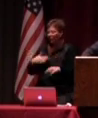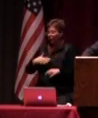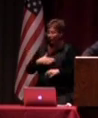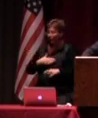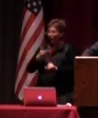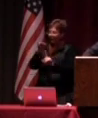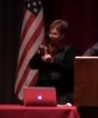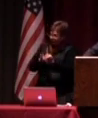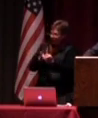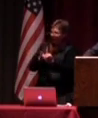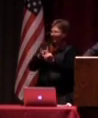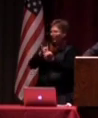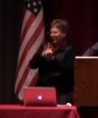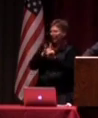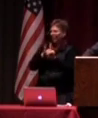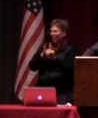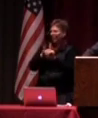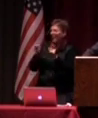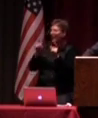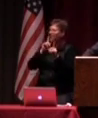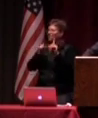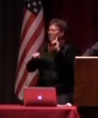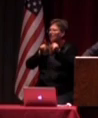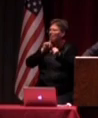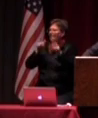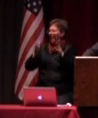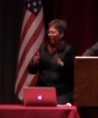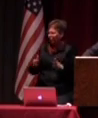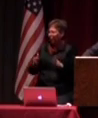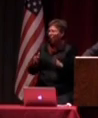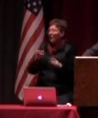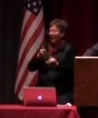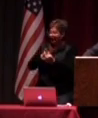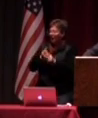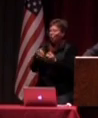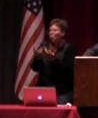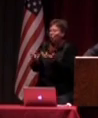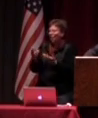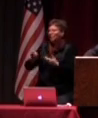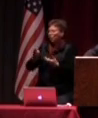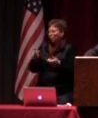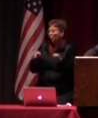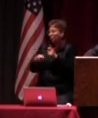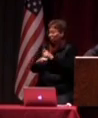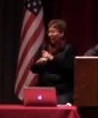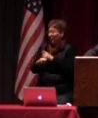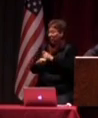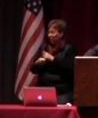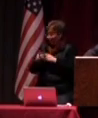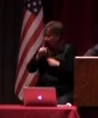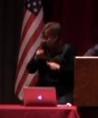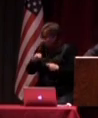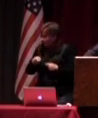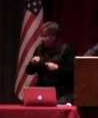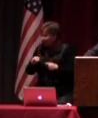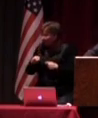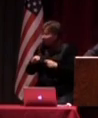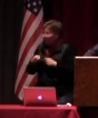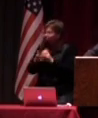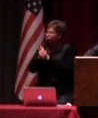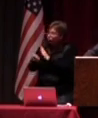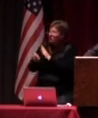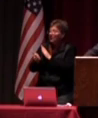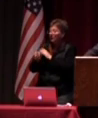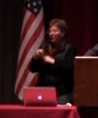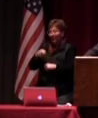as a great man and as a source of historical change. Was he such an extraordinary and gifted figure that he could change the world